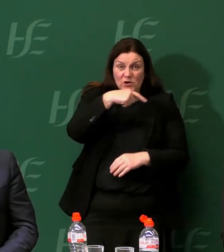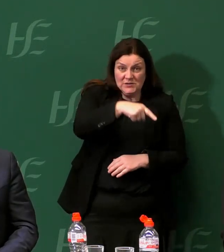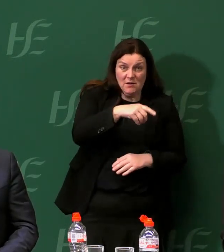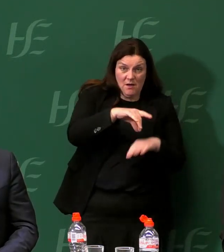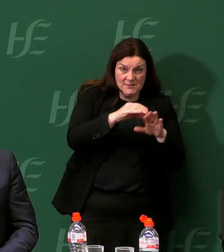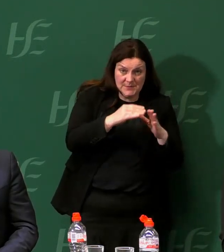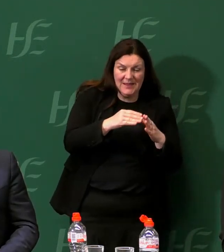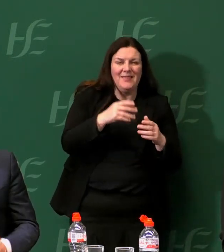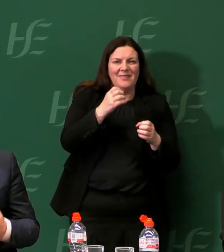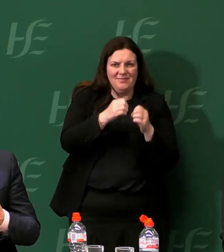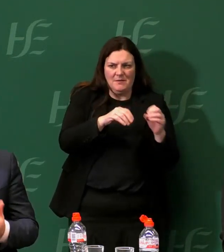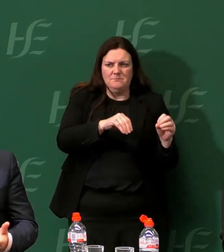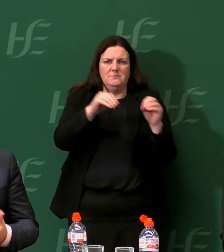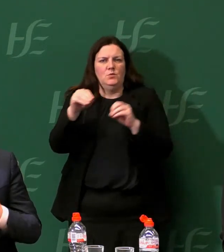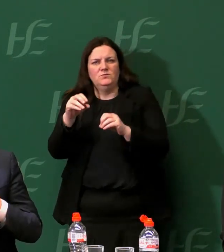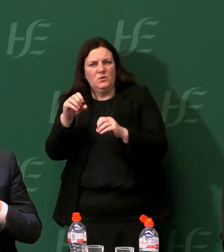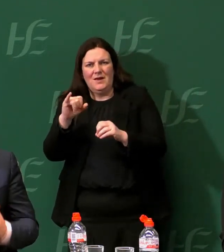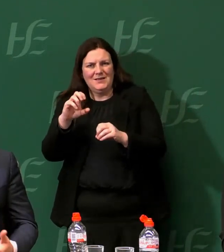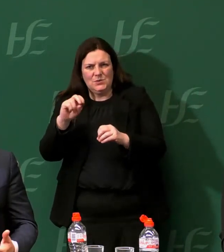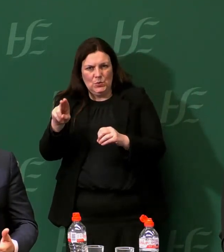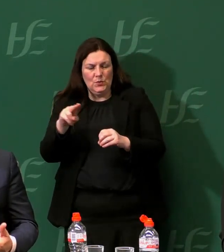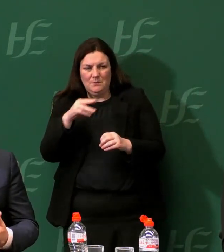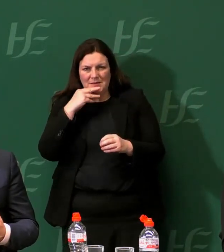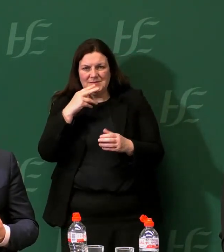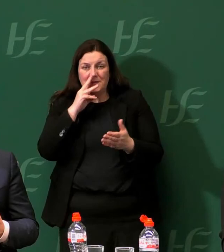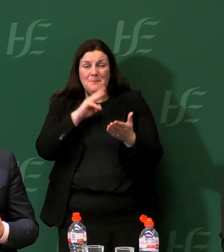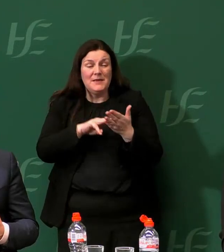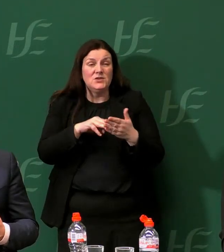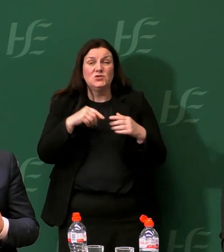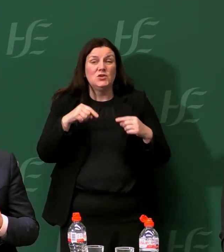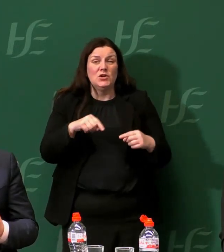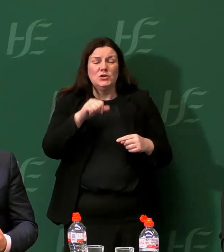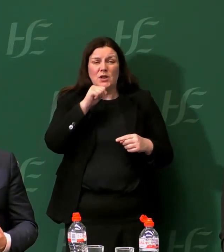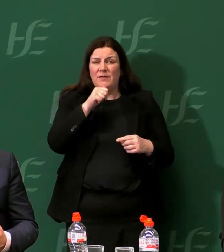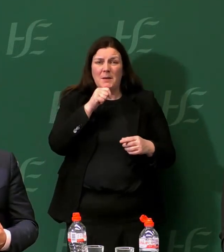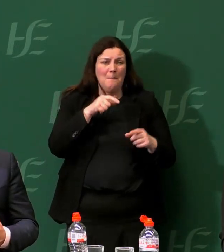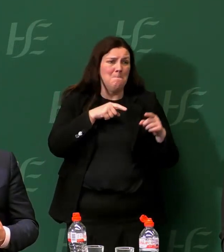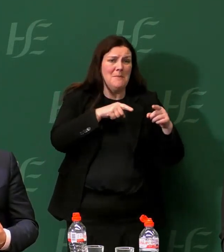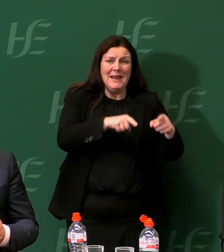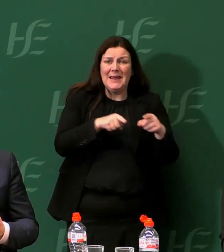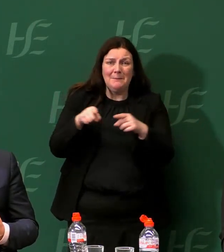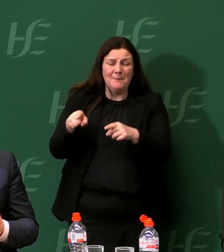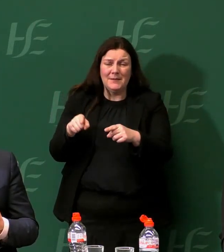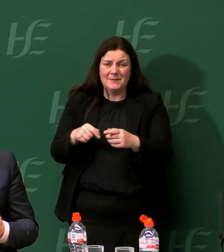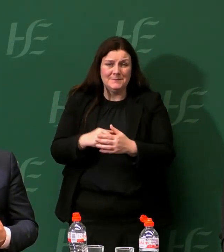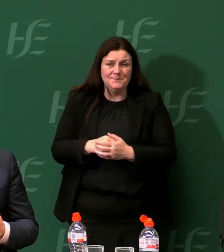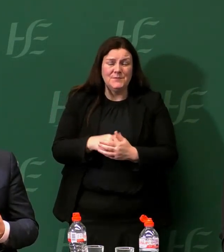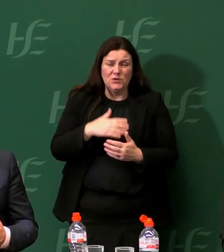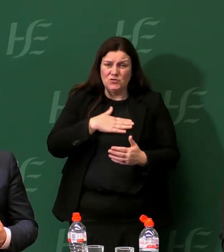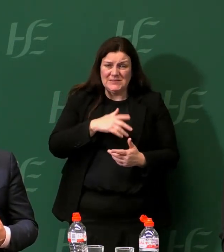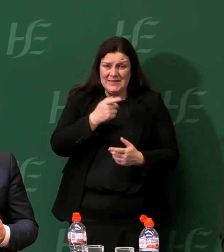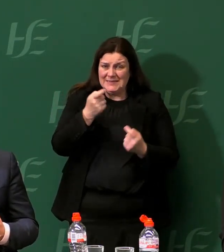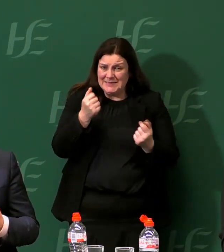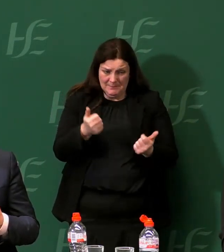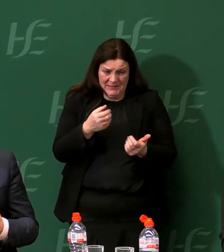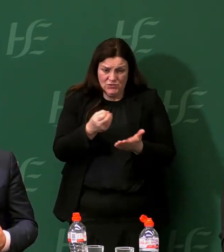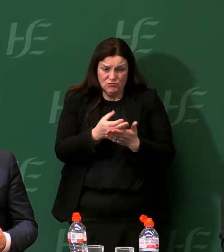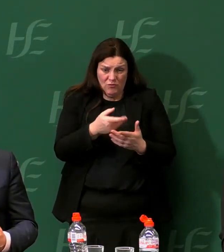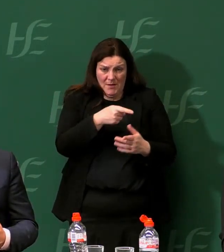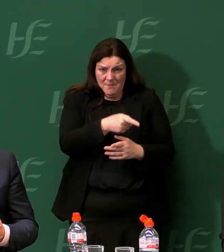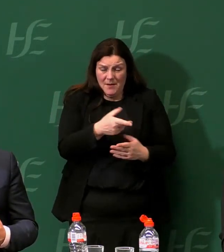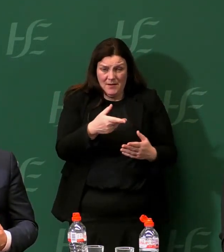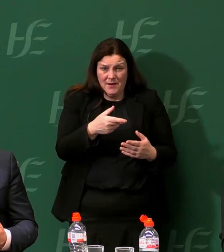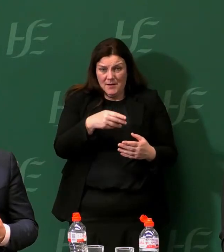and secondly to end up in ICU. And this is not, my message today is not to put a blame, it's to simply describe, and